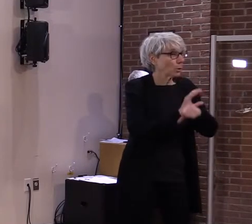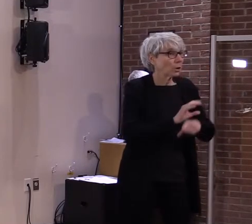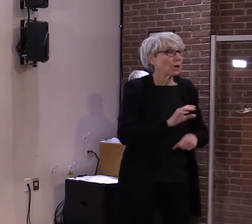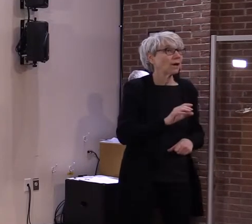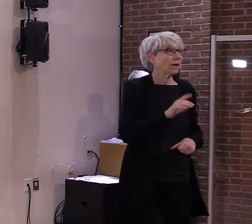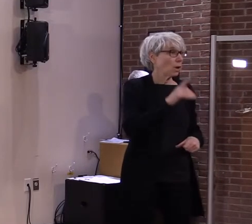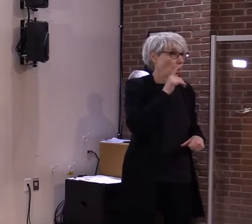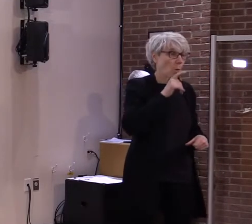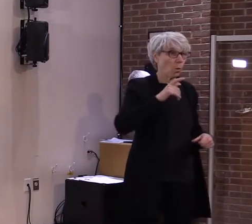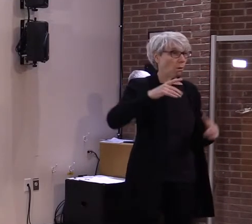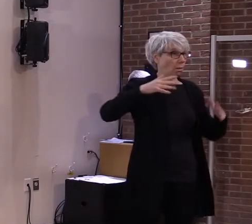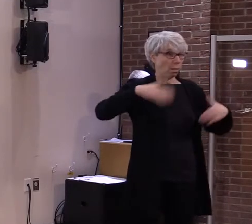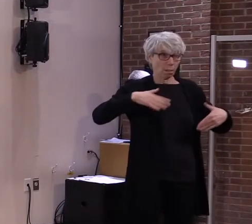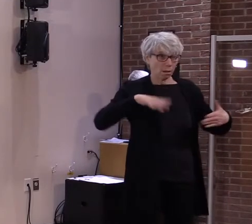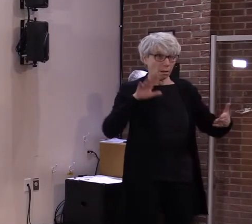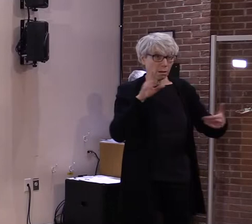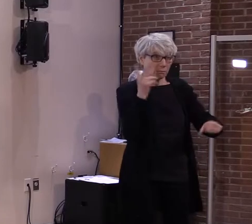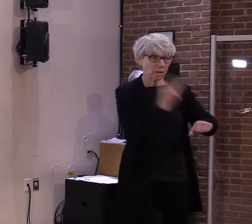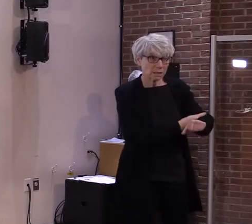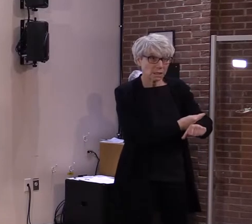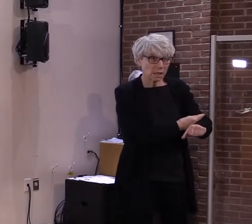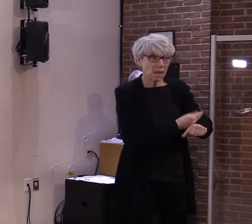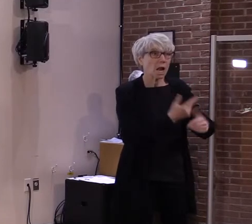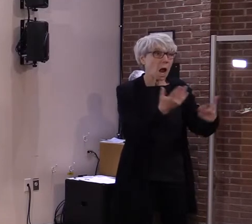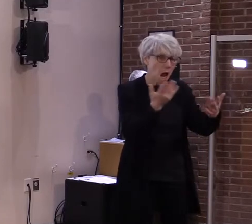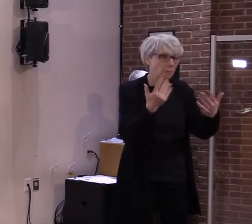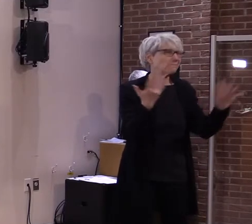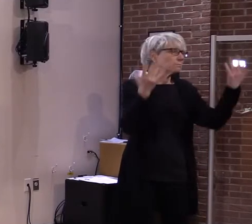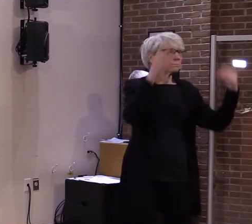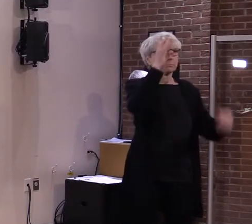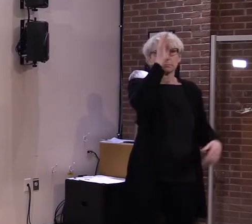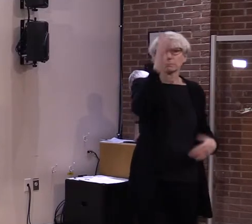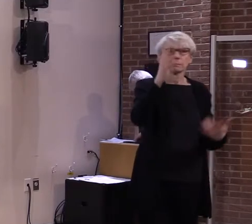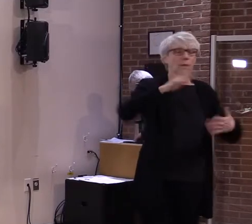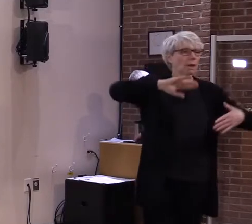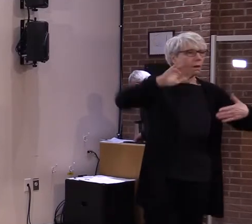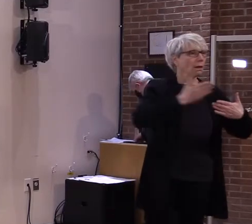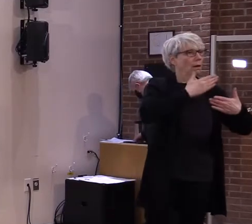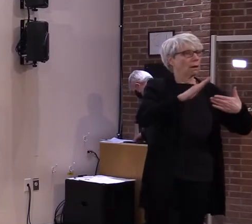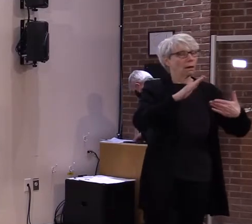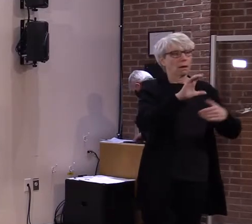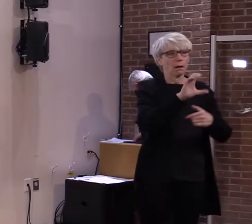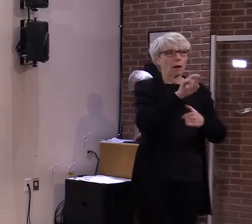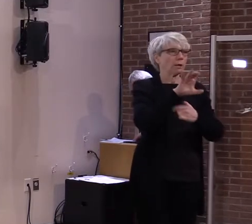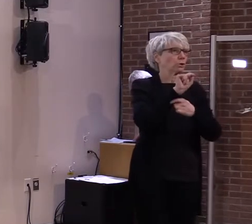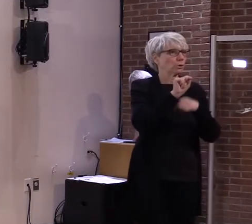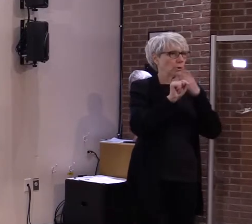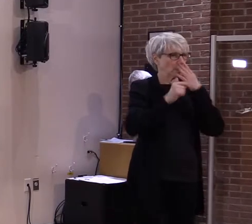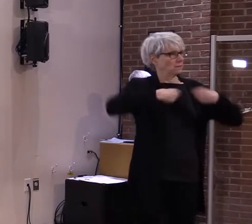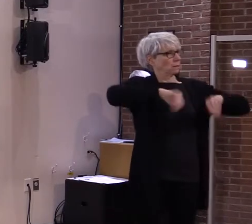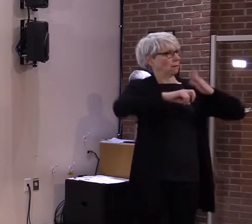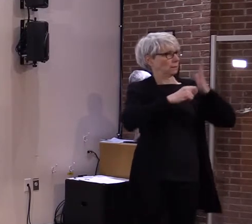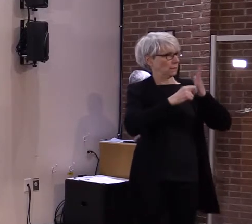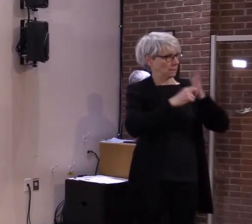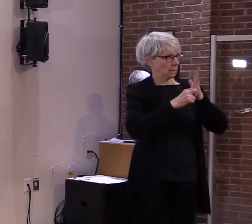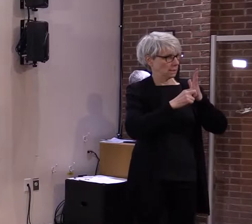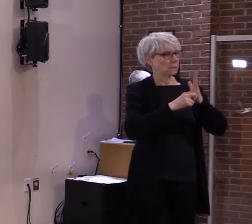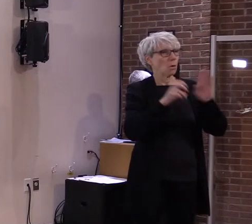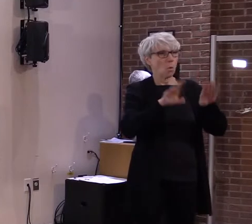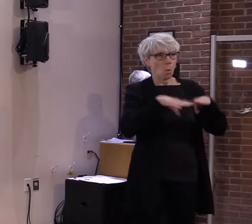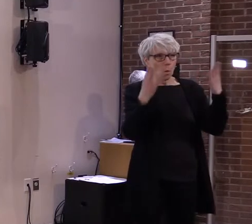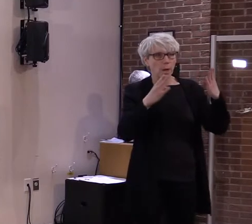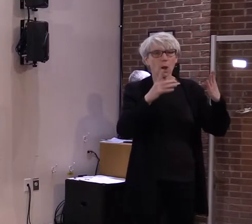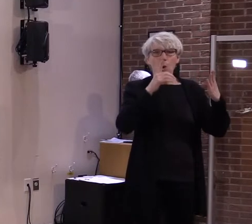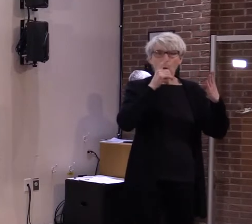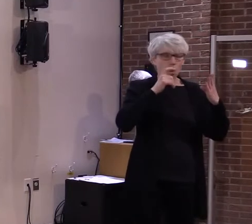cap, they stop selling, you know, tickets, for example, to the unvaccinated group of persons, and then maybe welcome